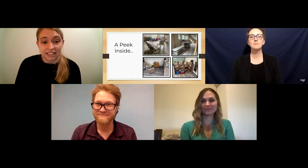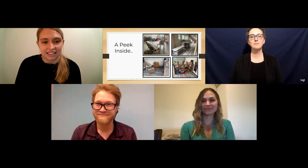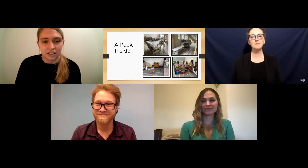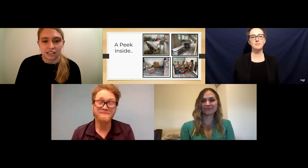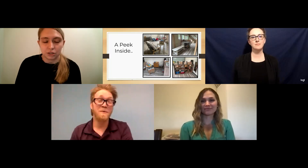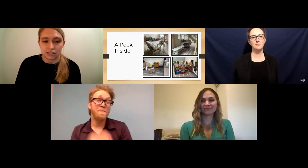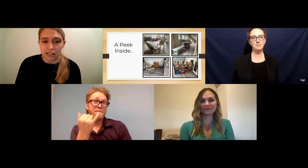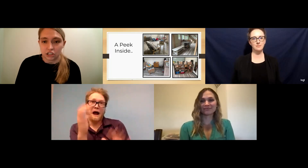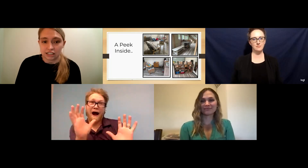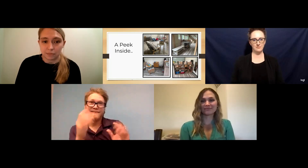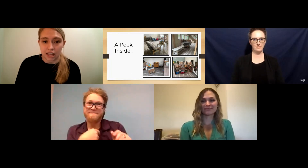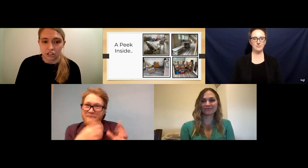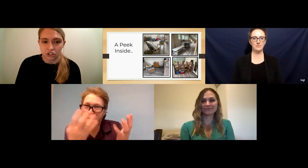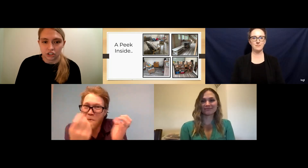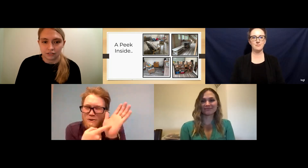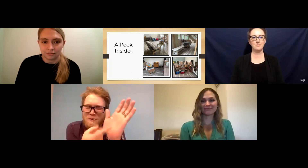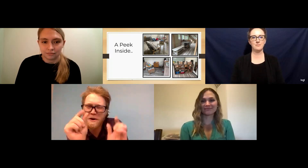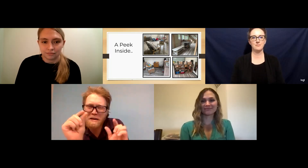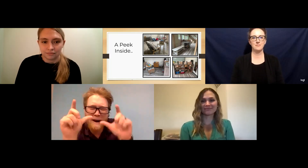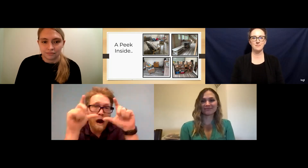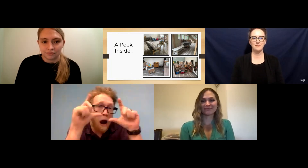to listen to this presentation in Spanish.